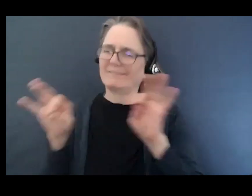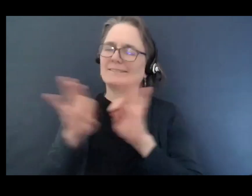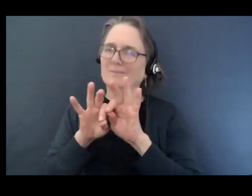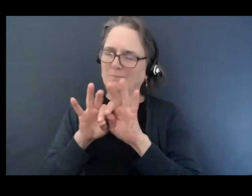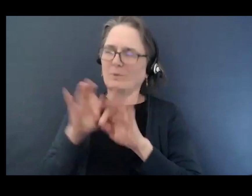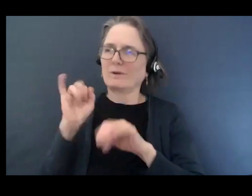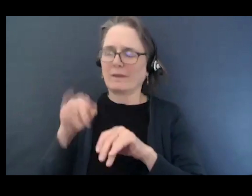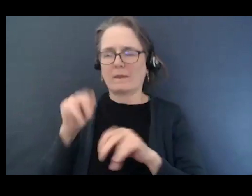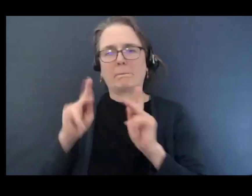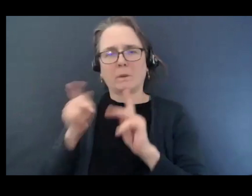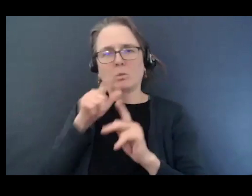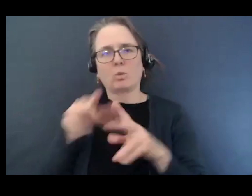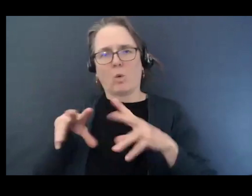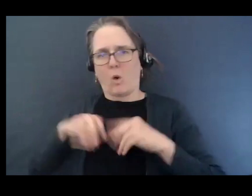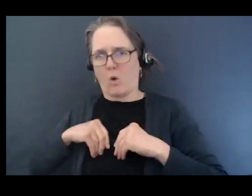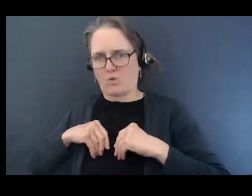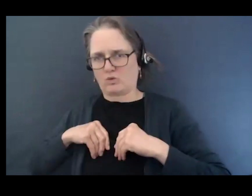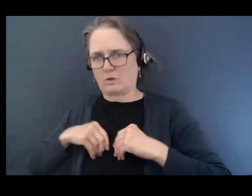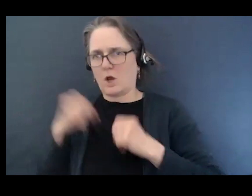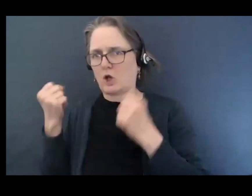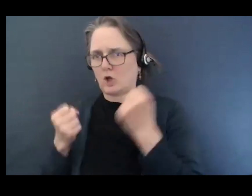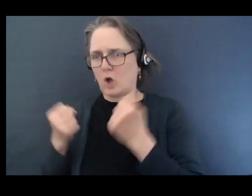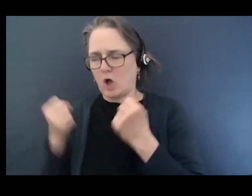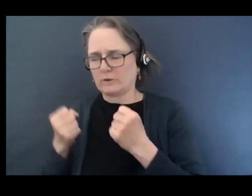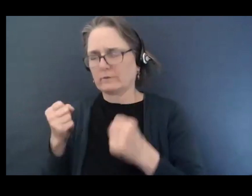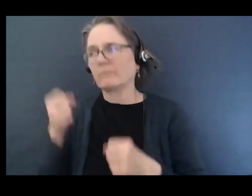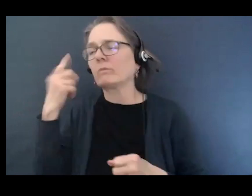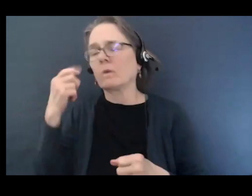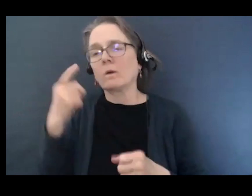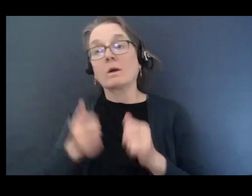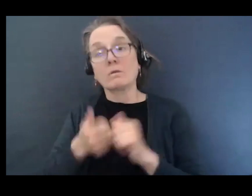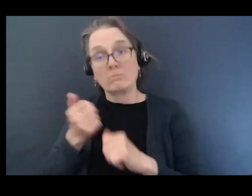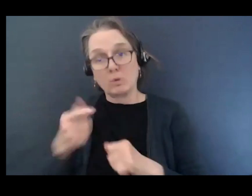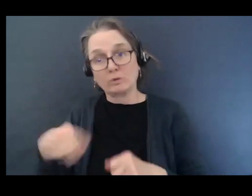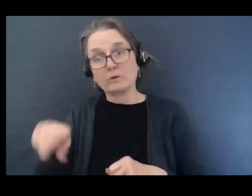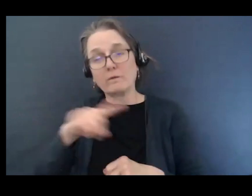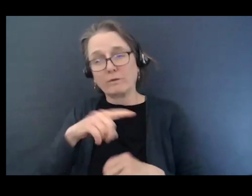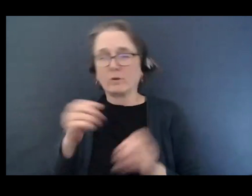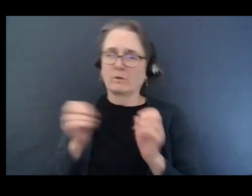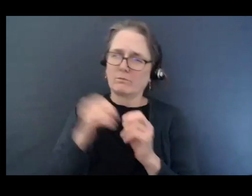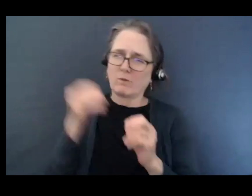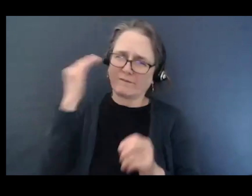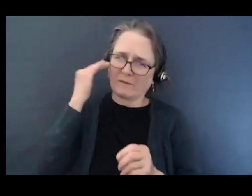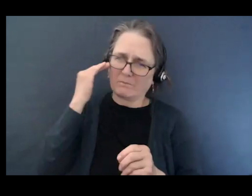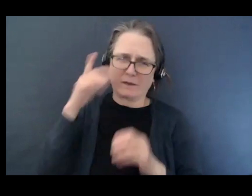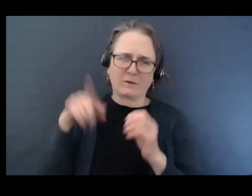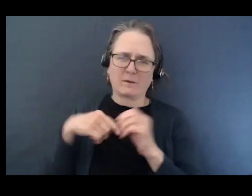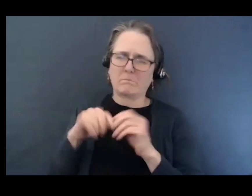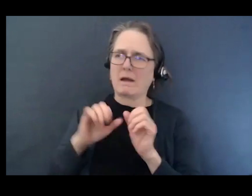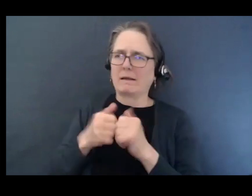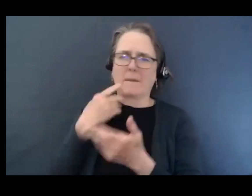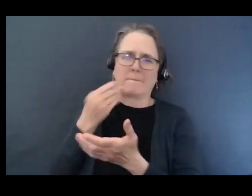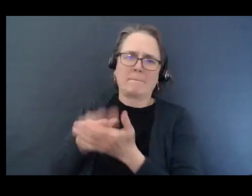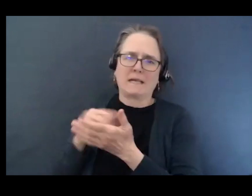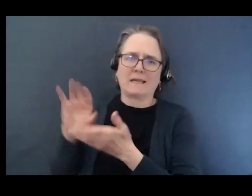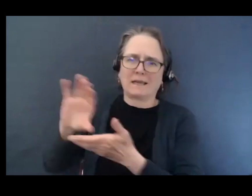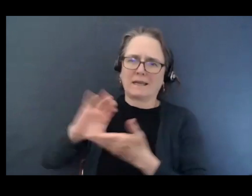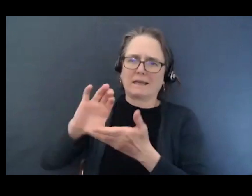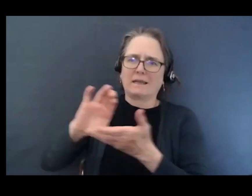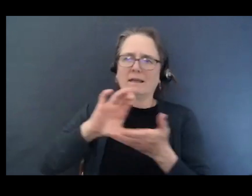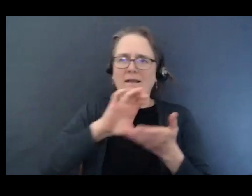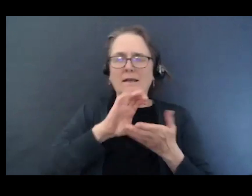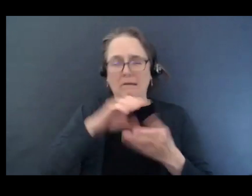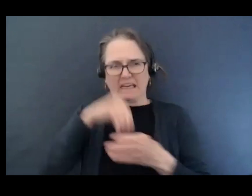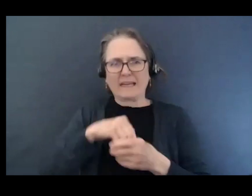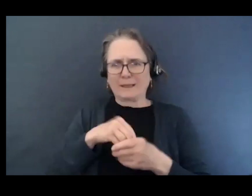we want is, so most of you know more about how transportation projects are funded in the United States than I